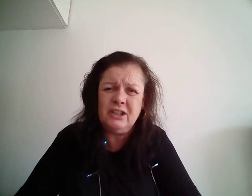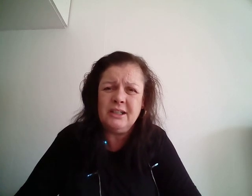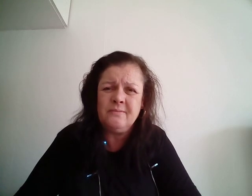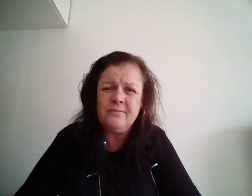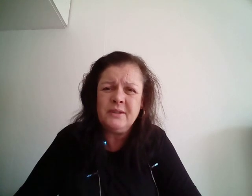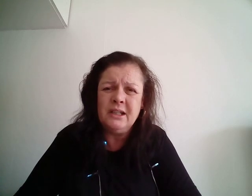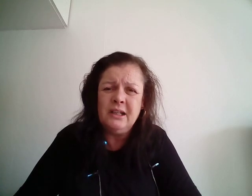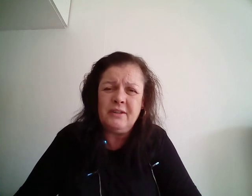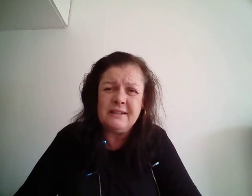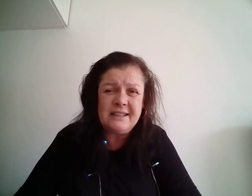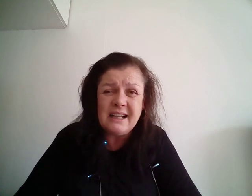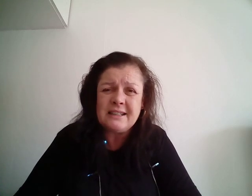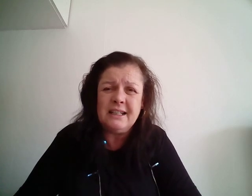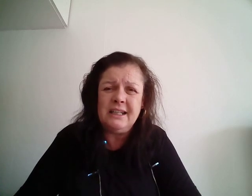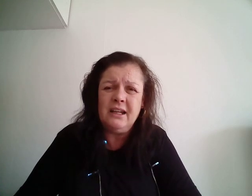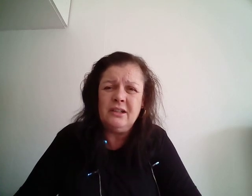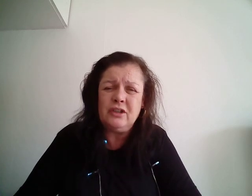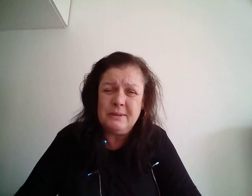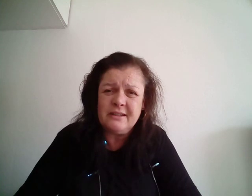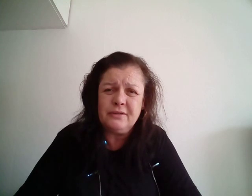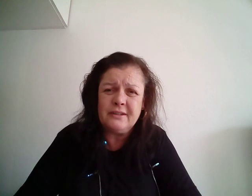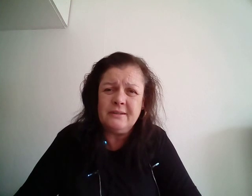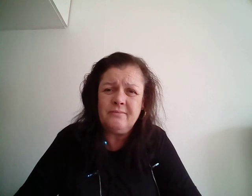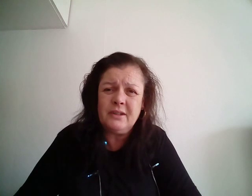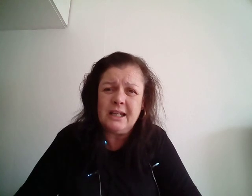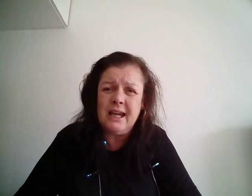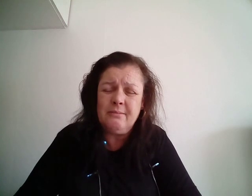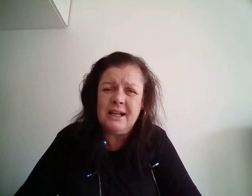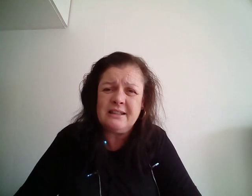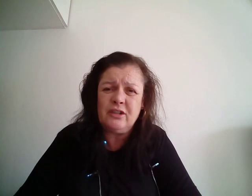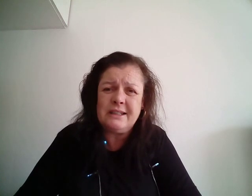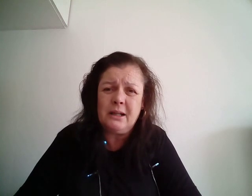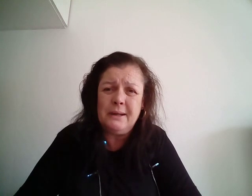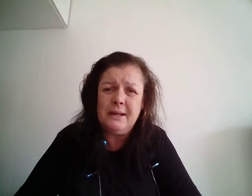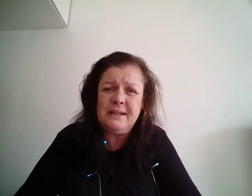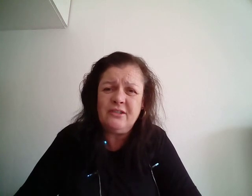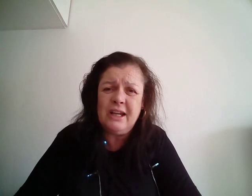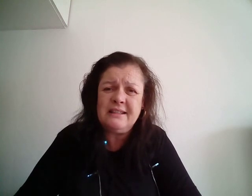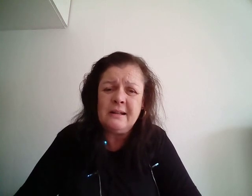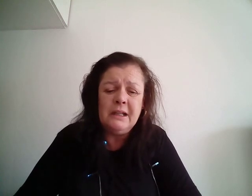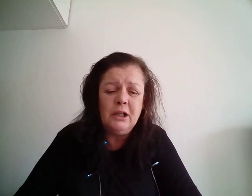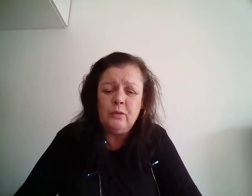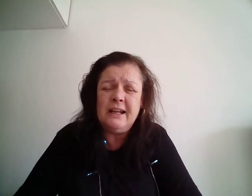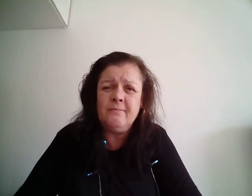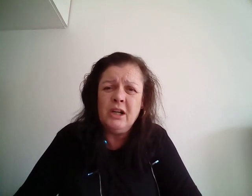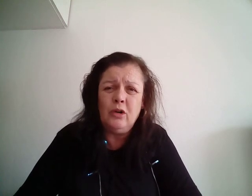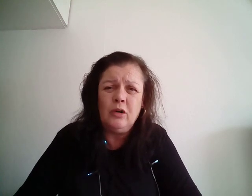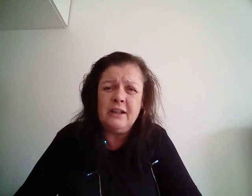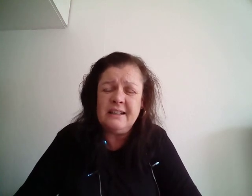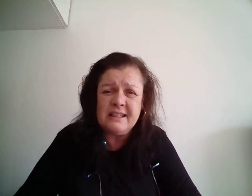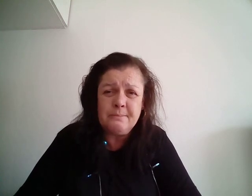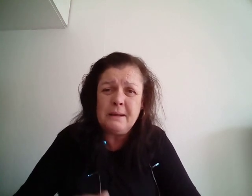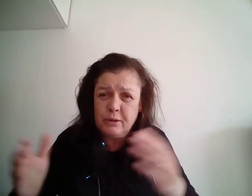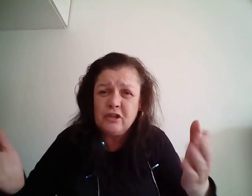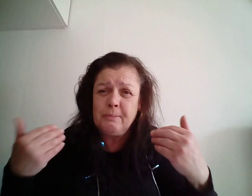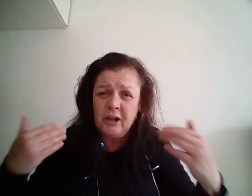continue, very sadly, to be suffering, okay? My delicious little babies, yes? When all of this has been put upon